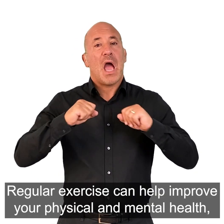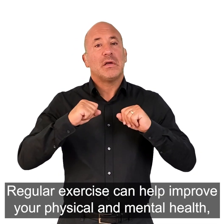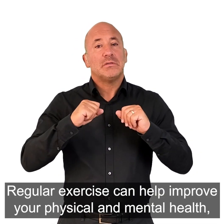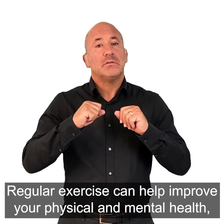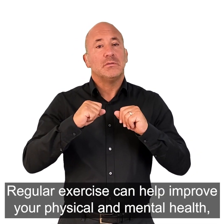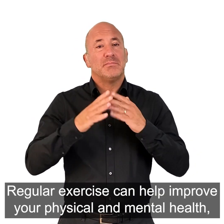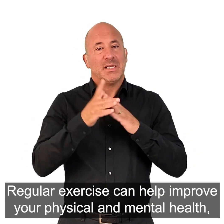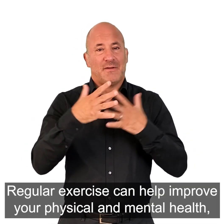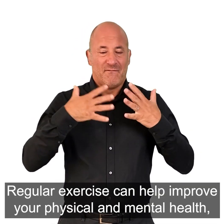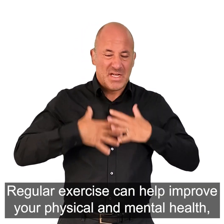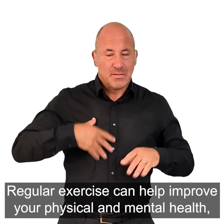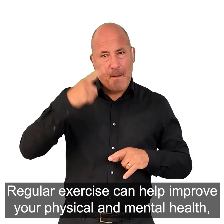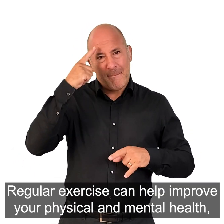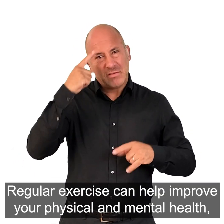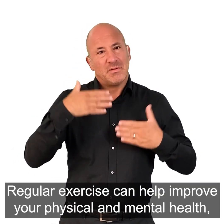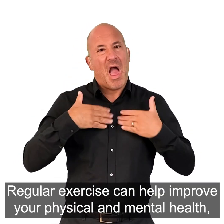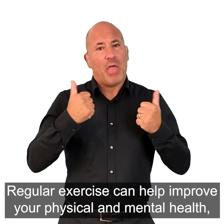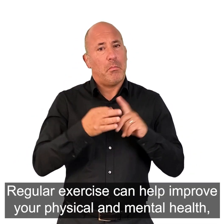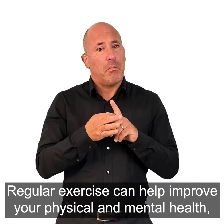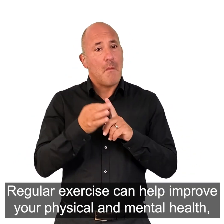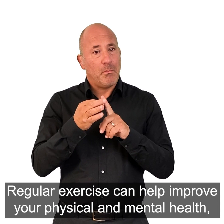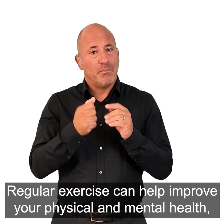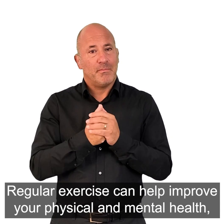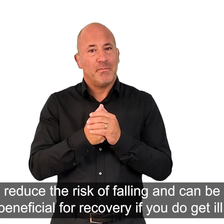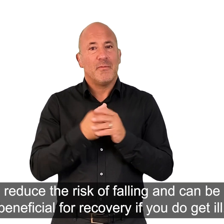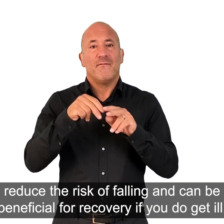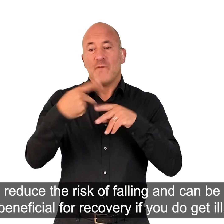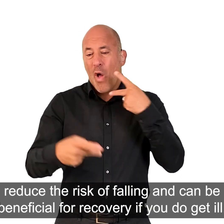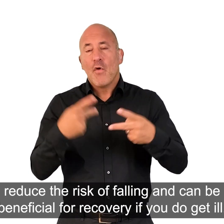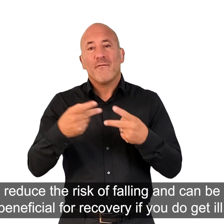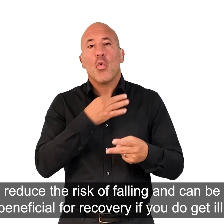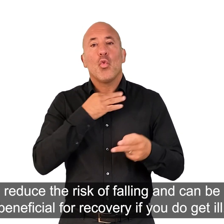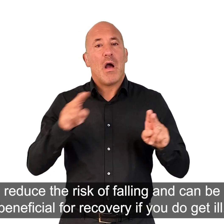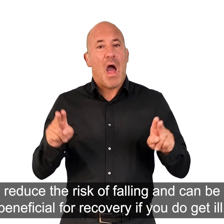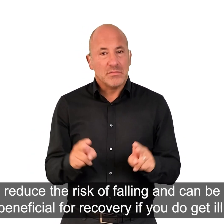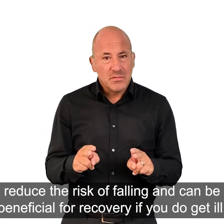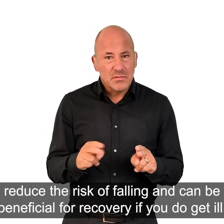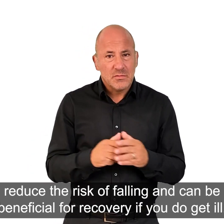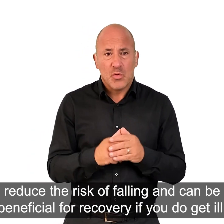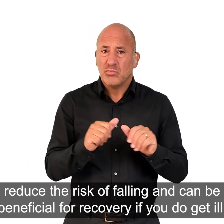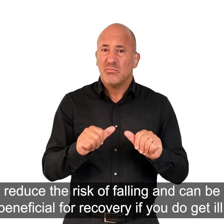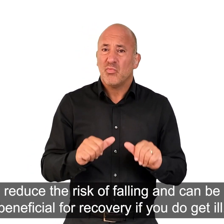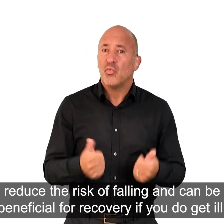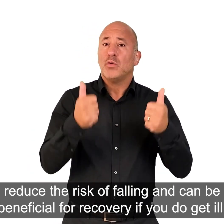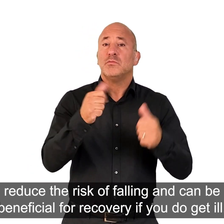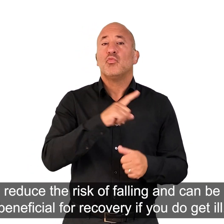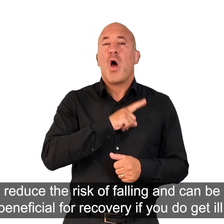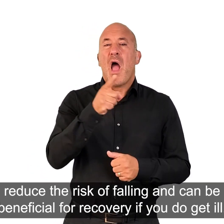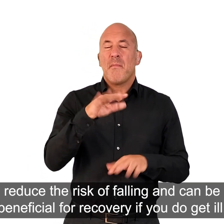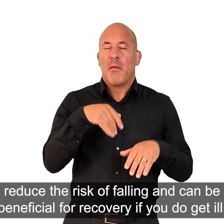Regular exercise can help improve your physical and mental health, reduce the risk of falling, and can be